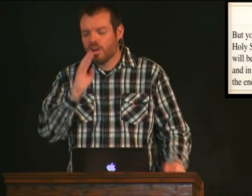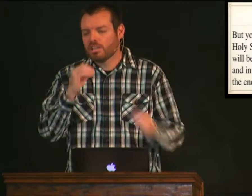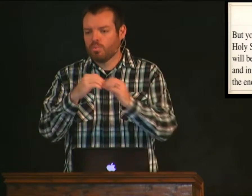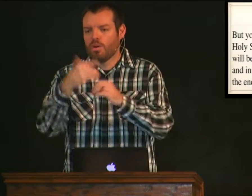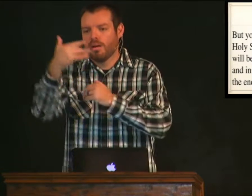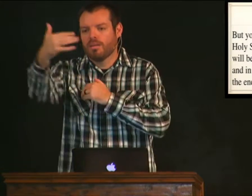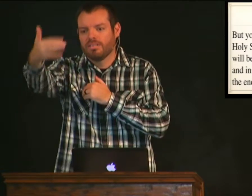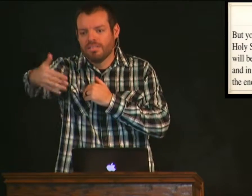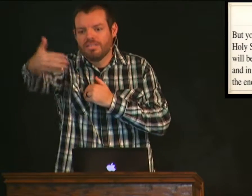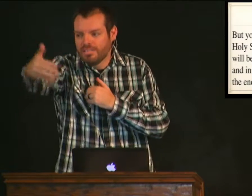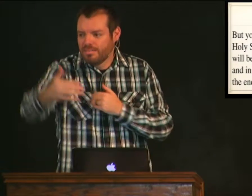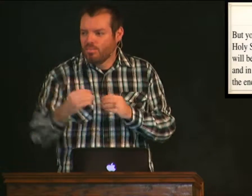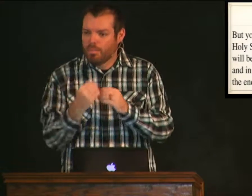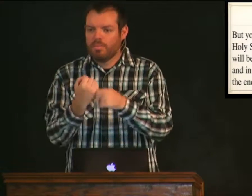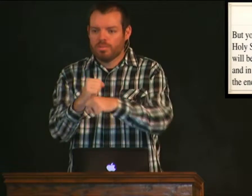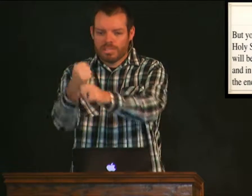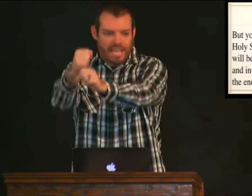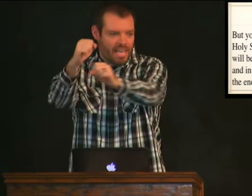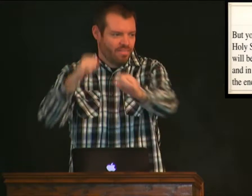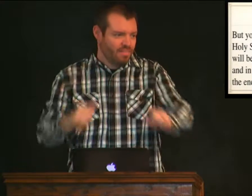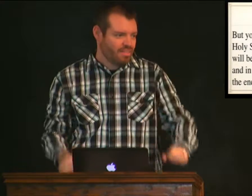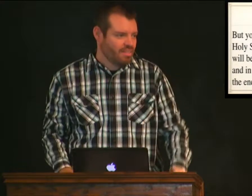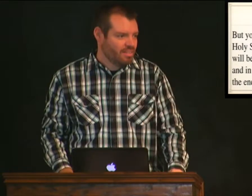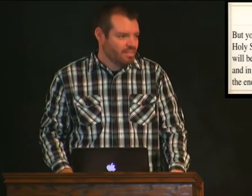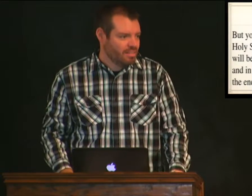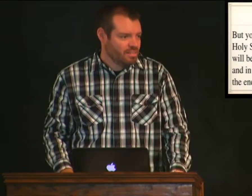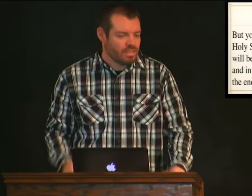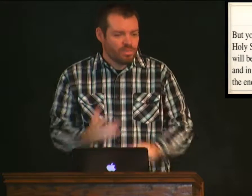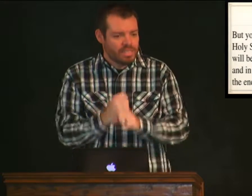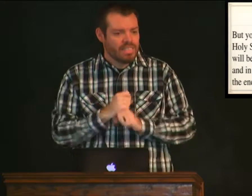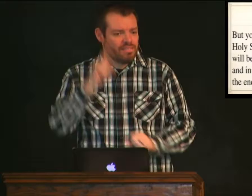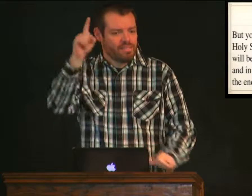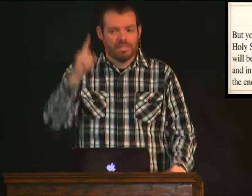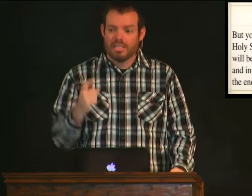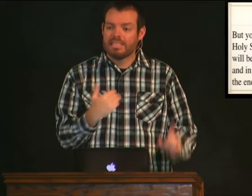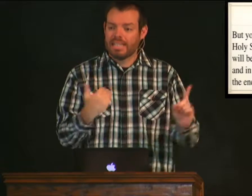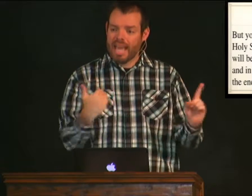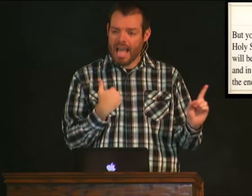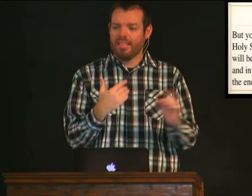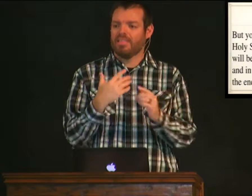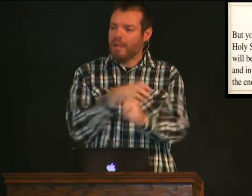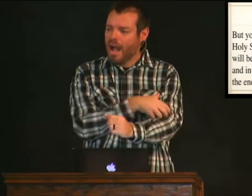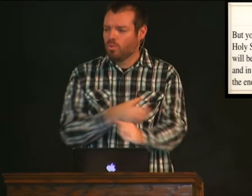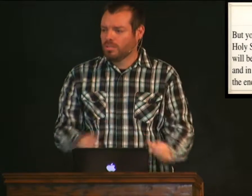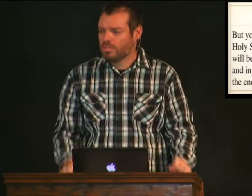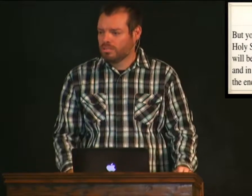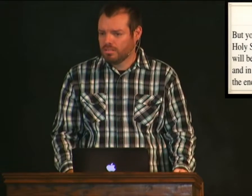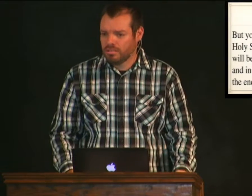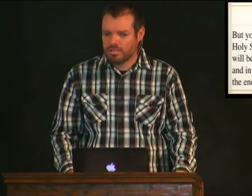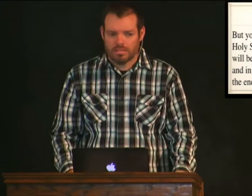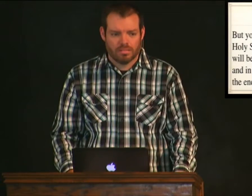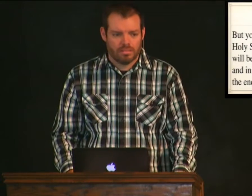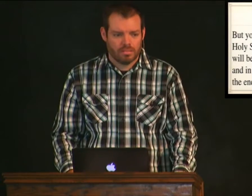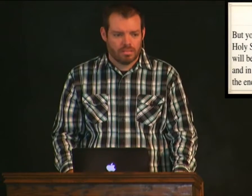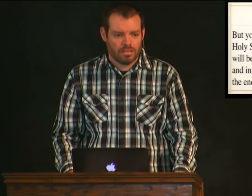3,000. He talks more about more people were saved. They received him because they have the power.